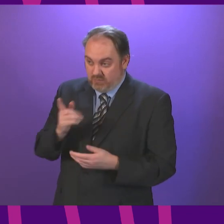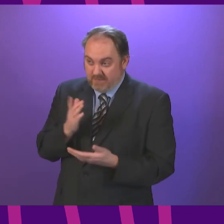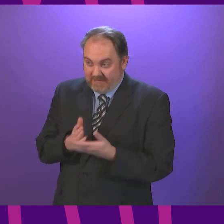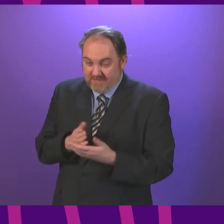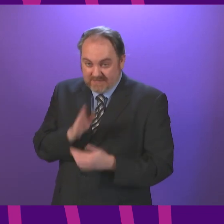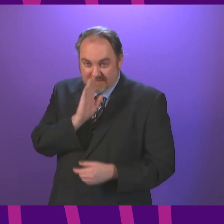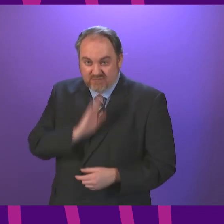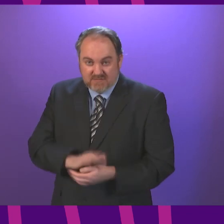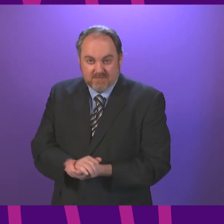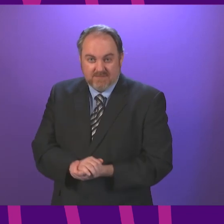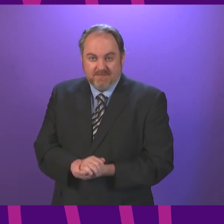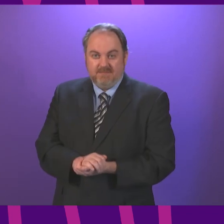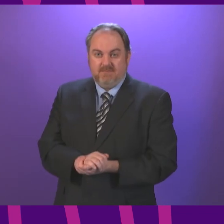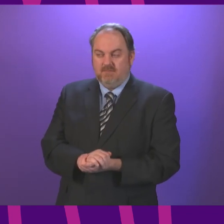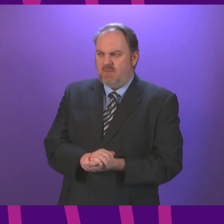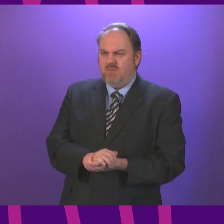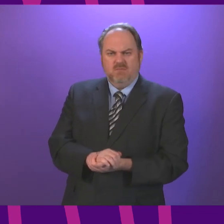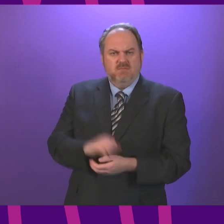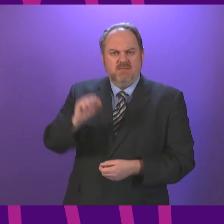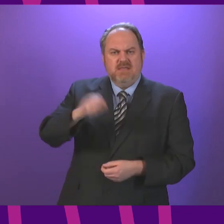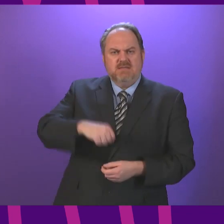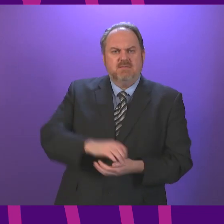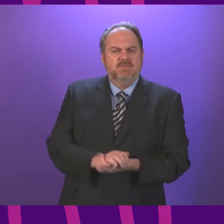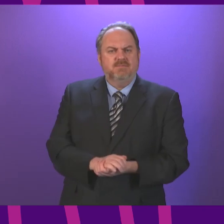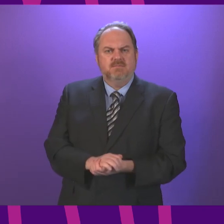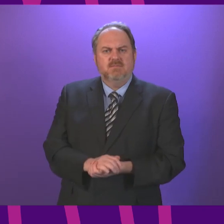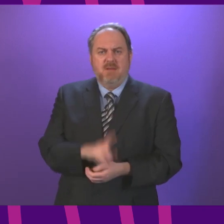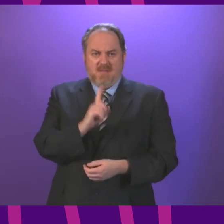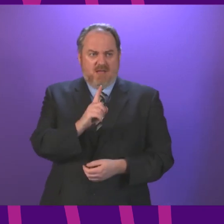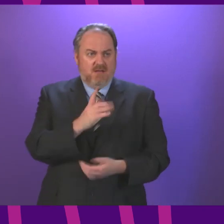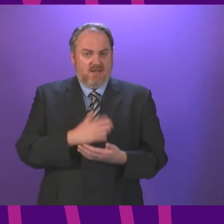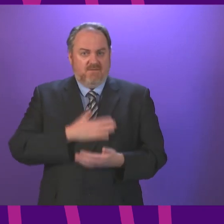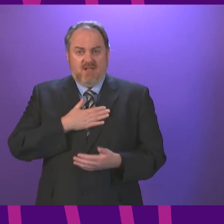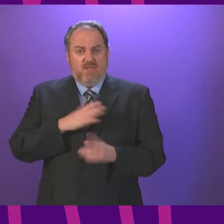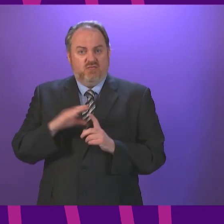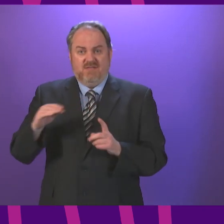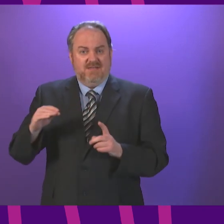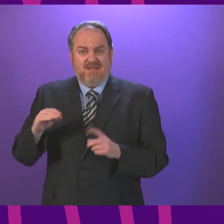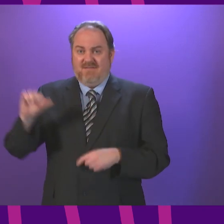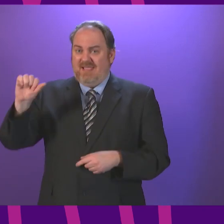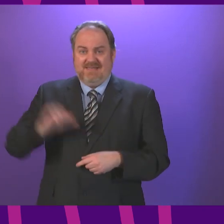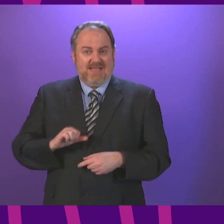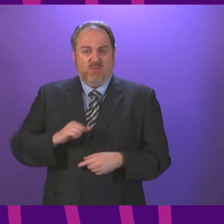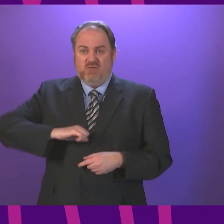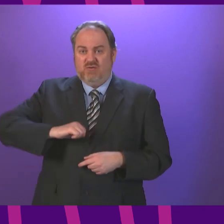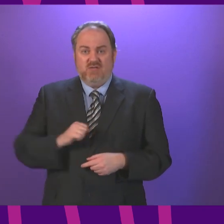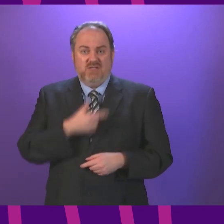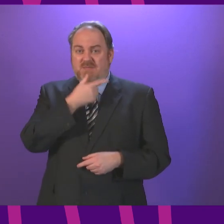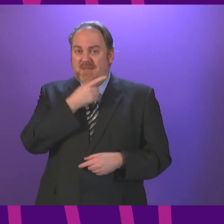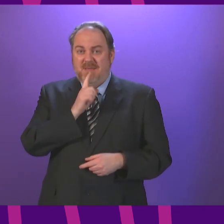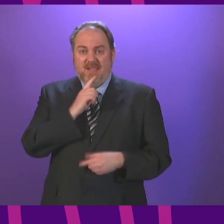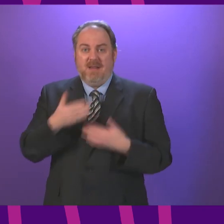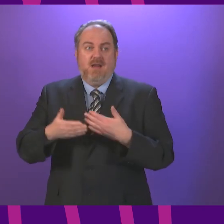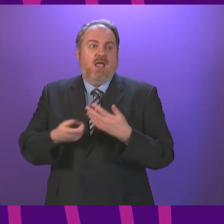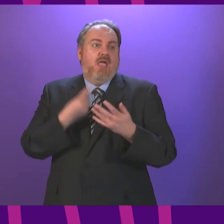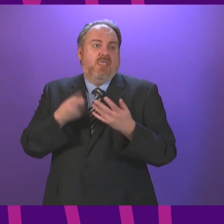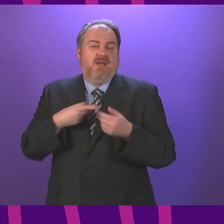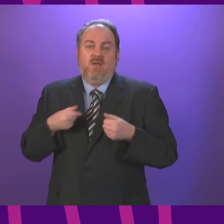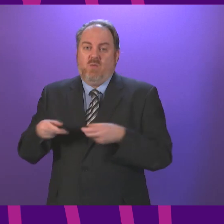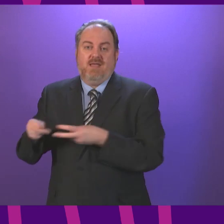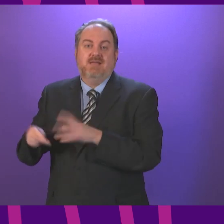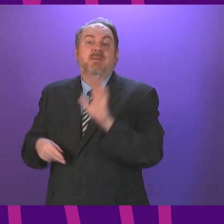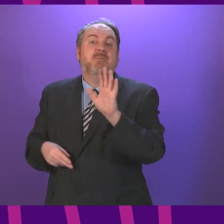First Minister. Yes, although I would go further. think the Tories are letting down the people of Scotland more generally, but thankfully the people of